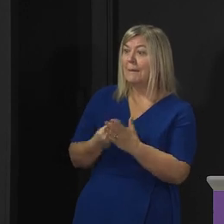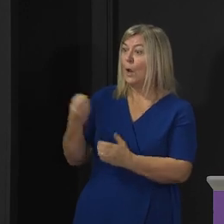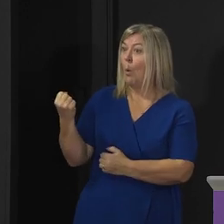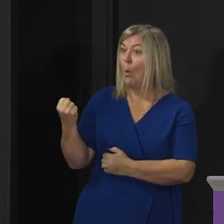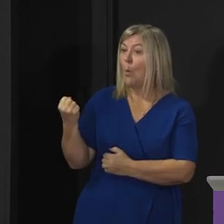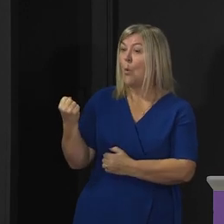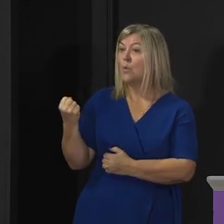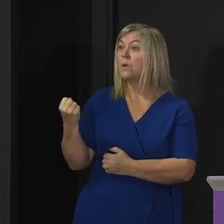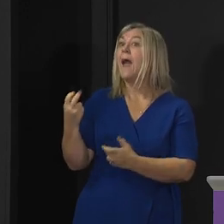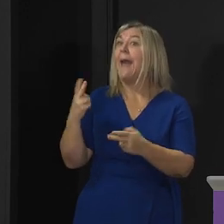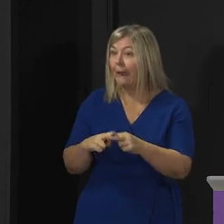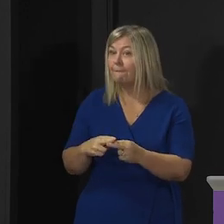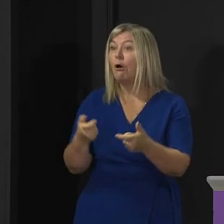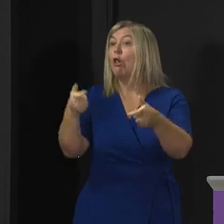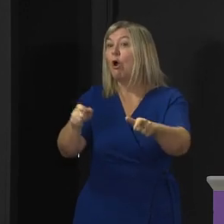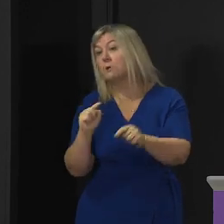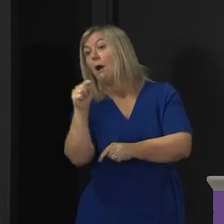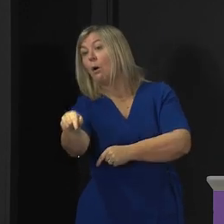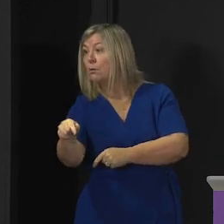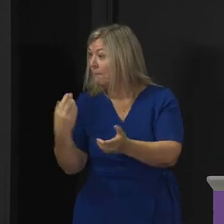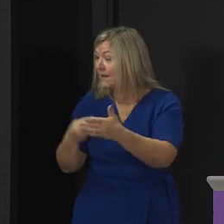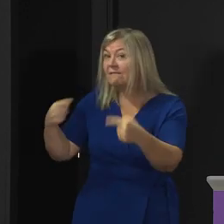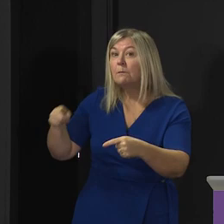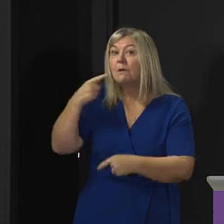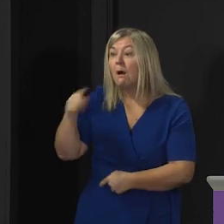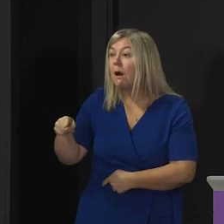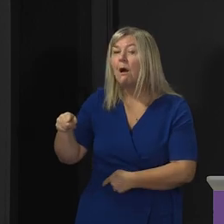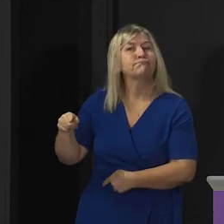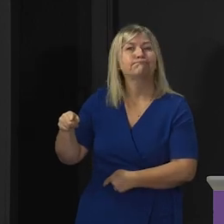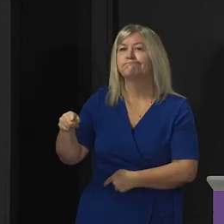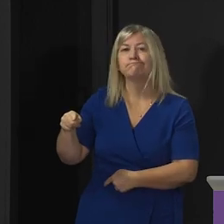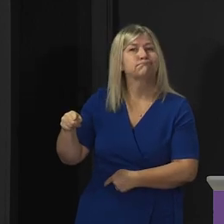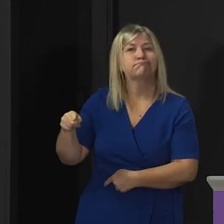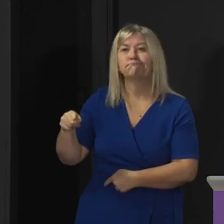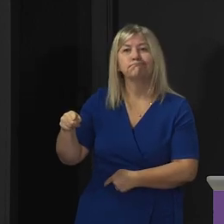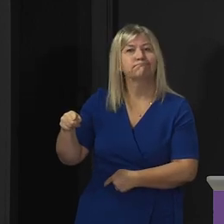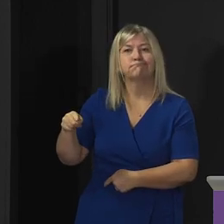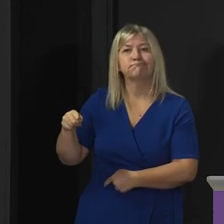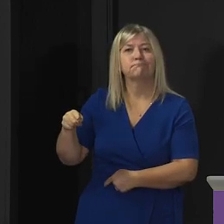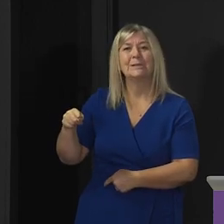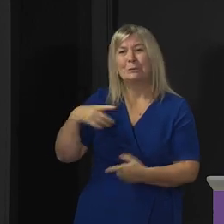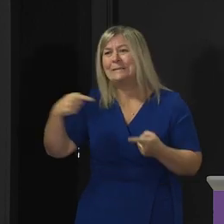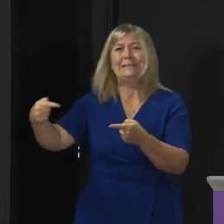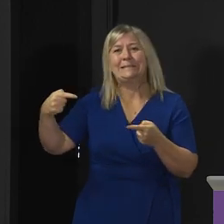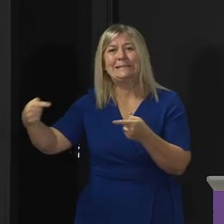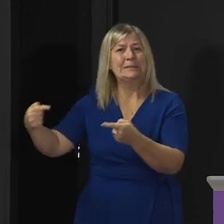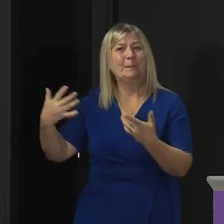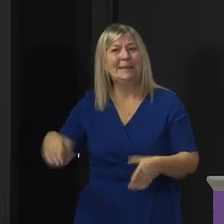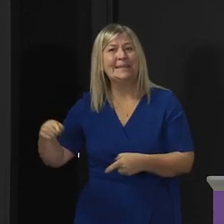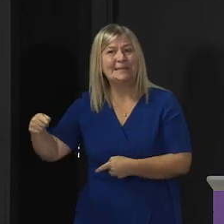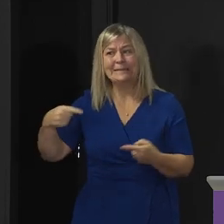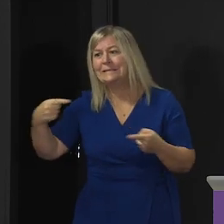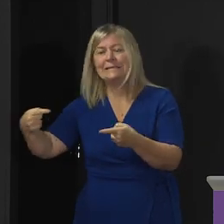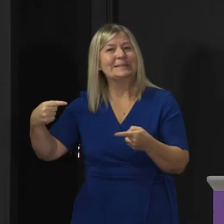concluded. But we can't put off vital decisions while we have a debate with the Treasury, because the virus